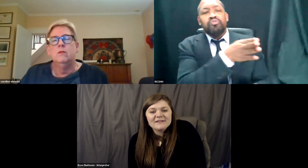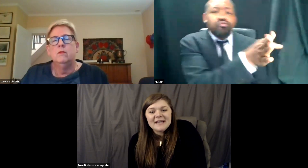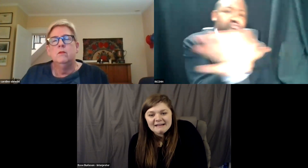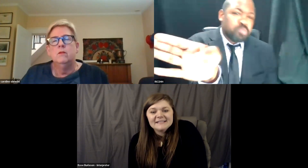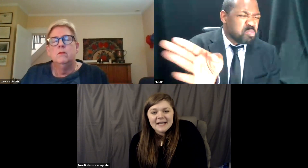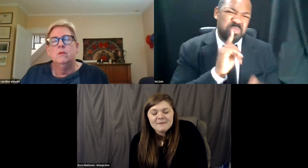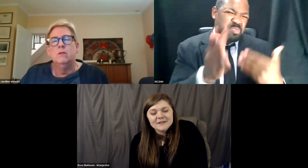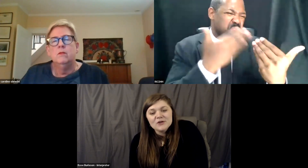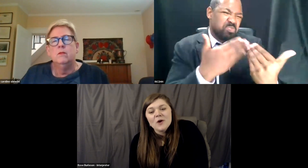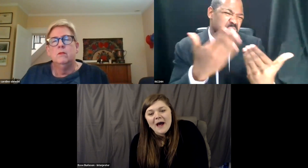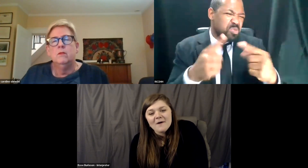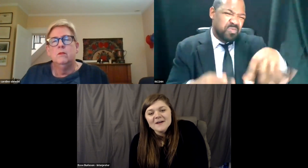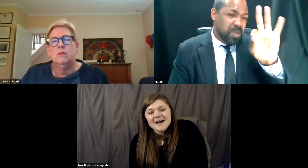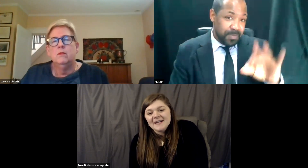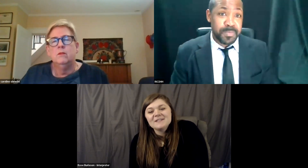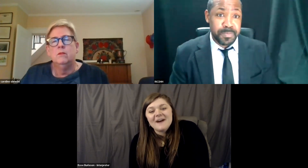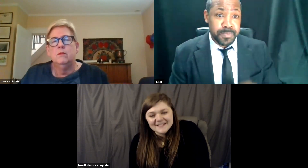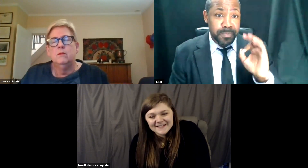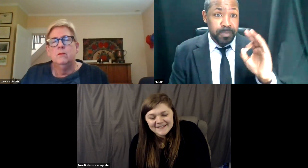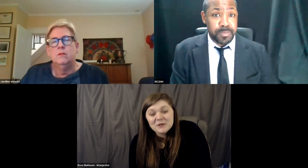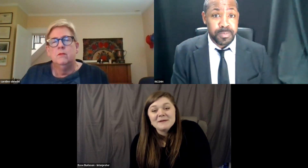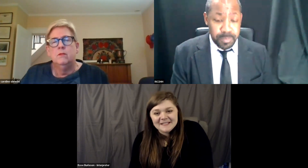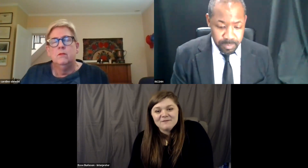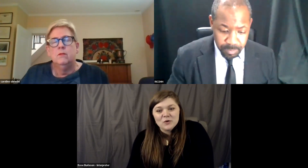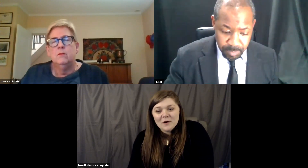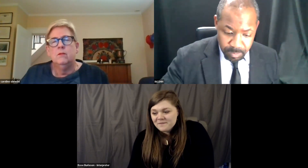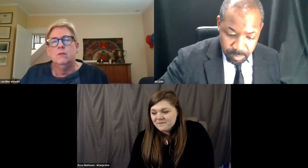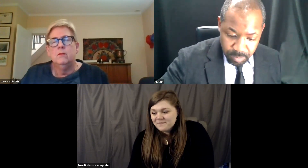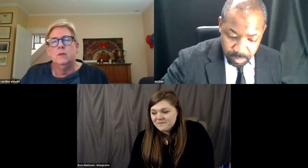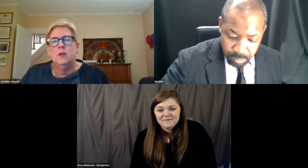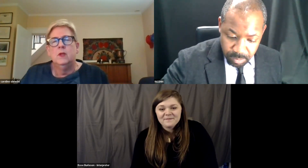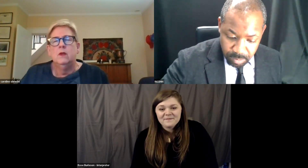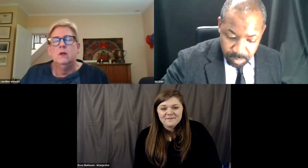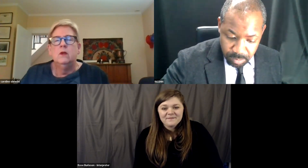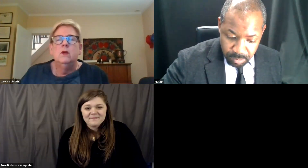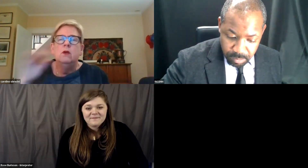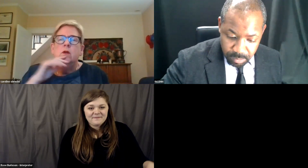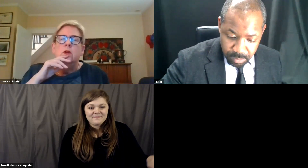and we will have signs set up so you know how to find it. It'll be easy for you all.